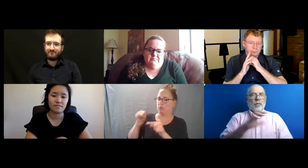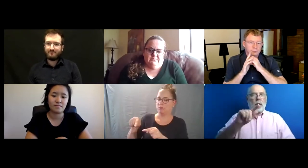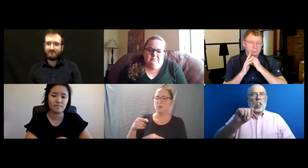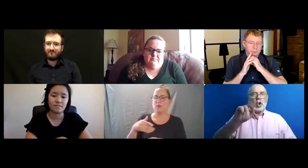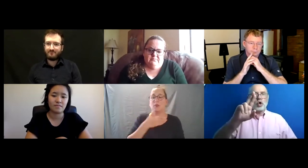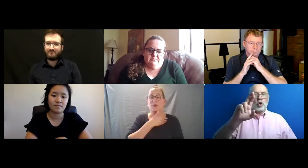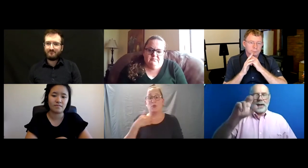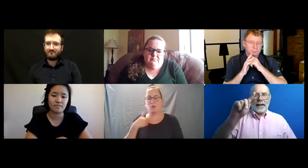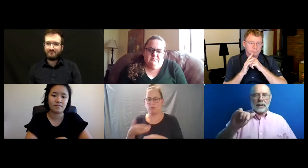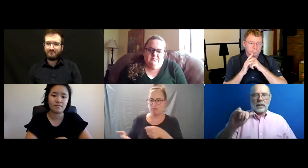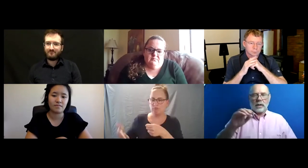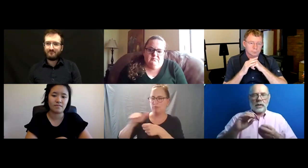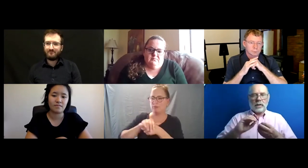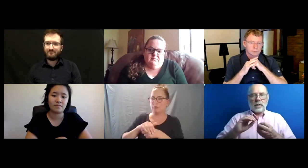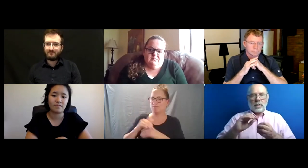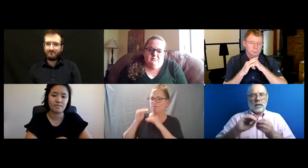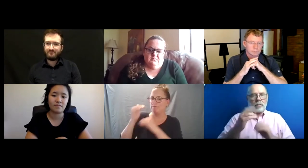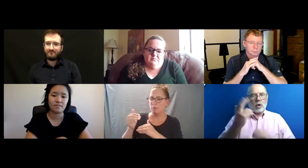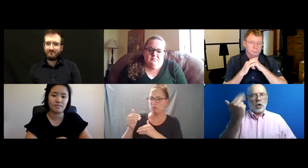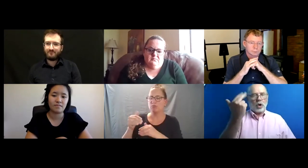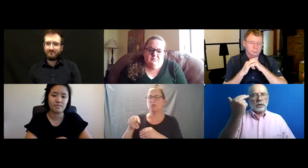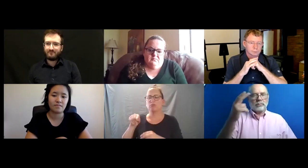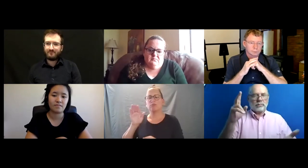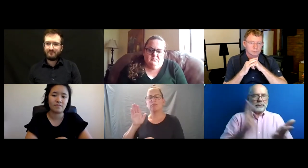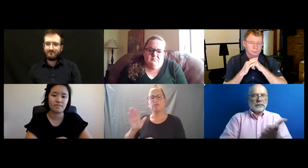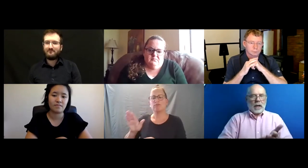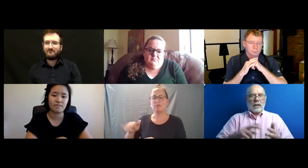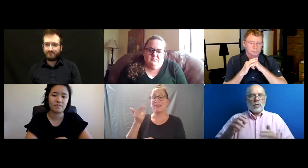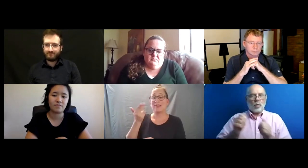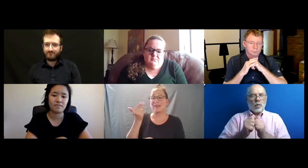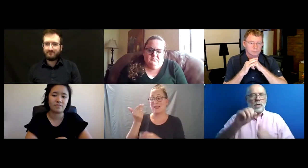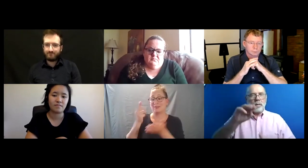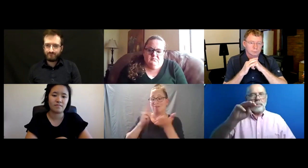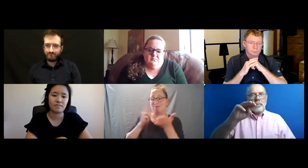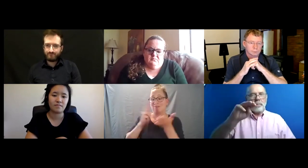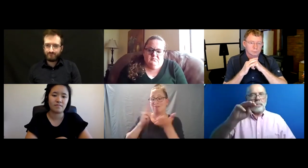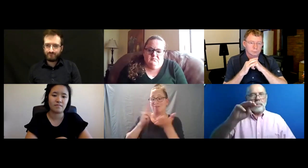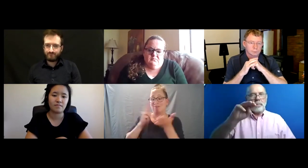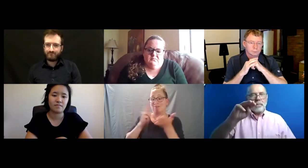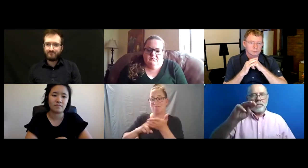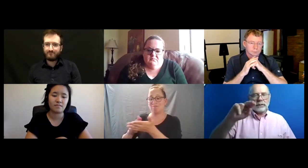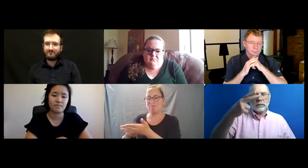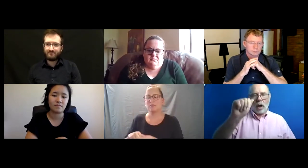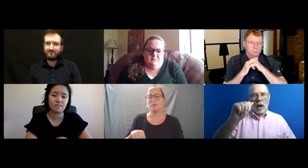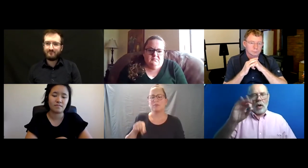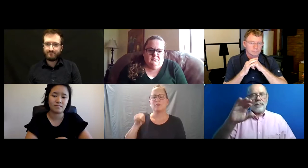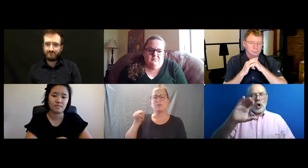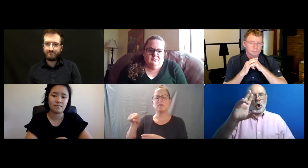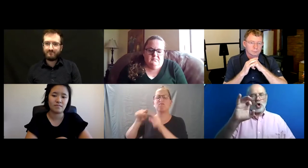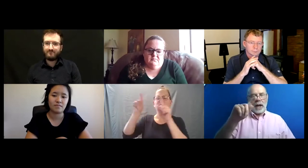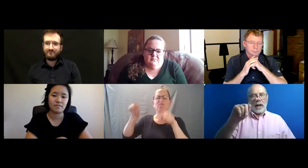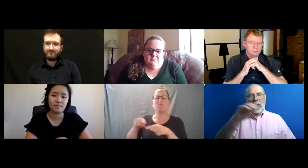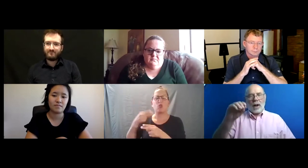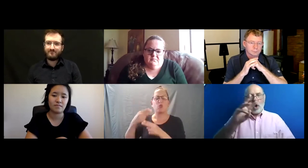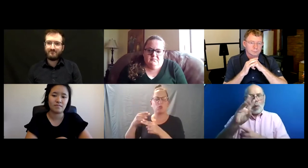We acknowledge that Toronto is covered in Treaty 13,